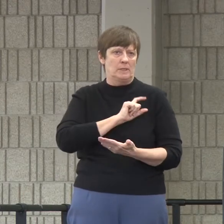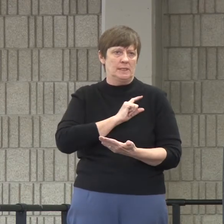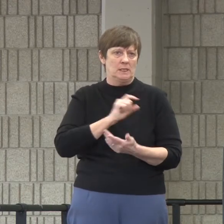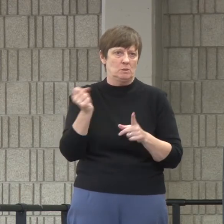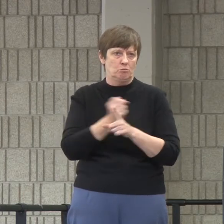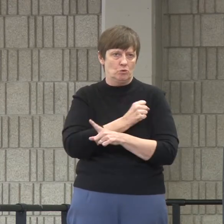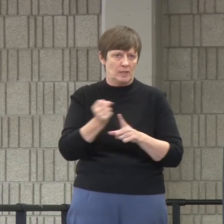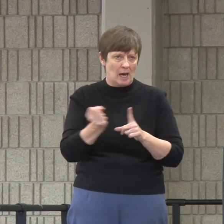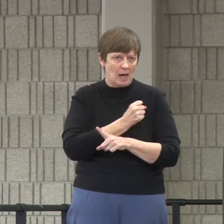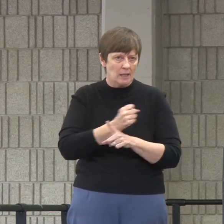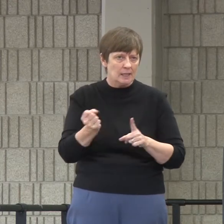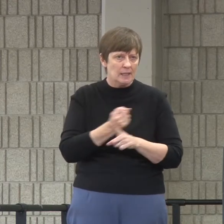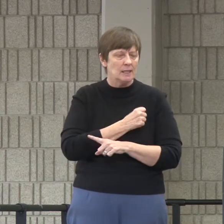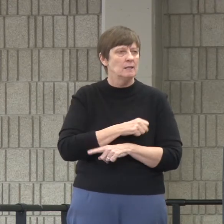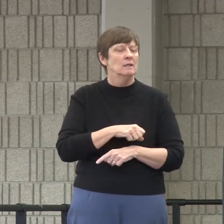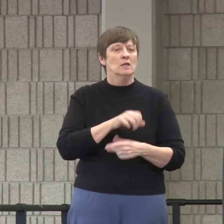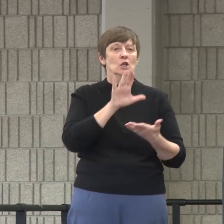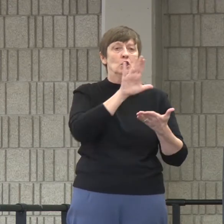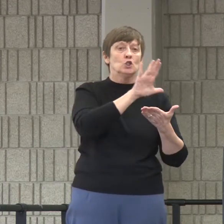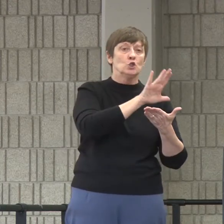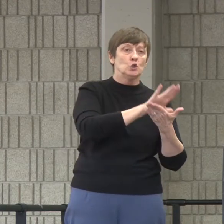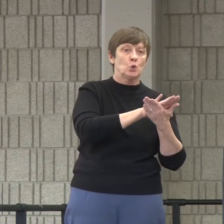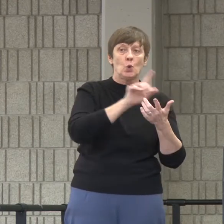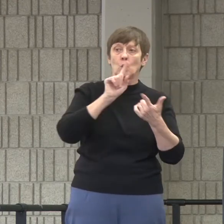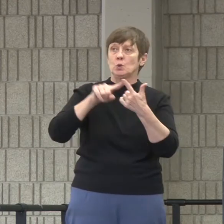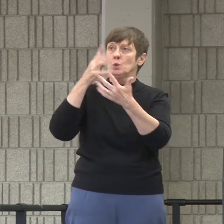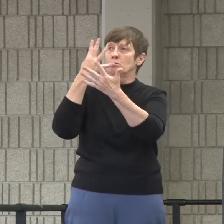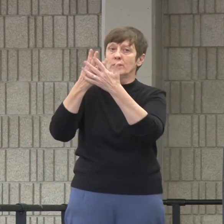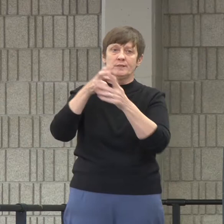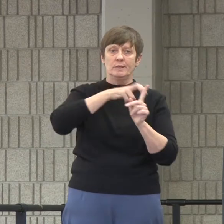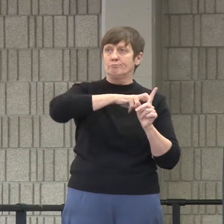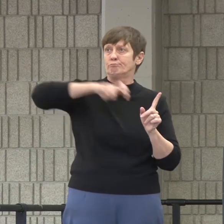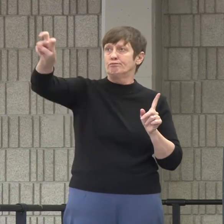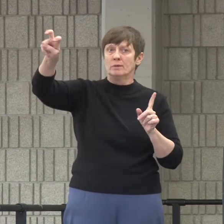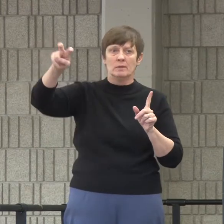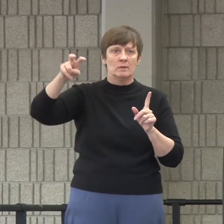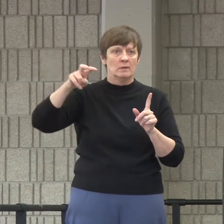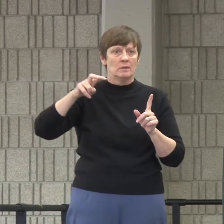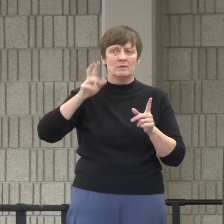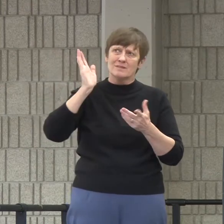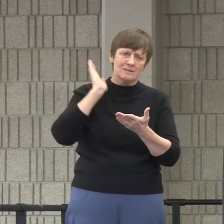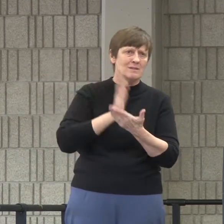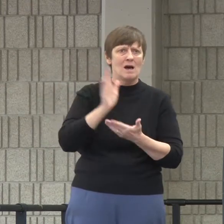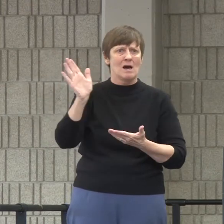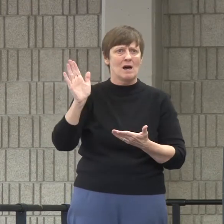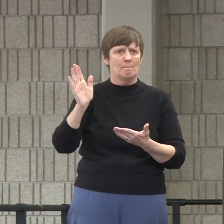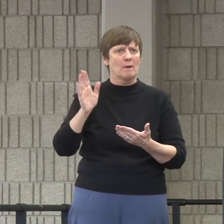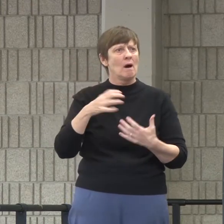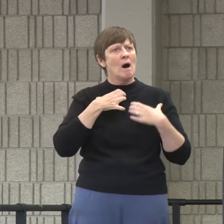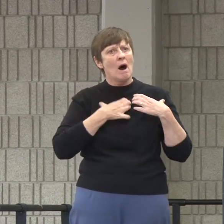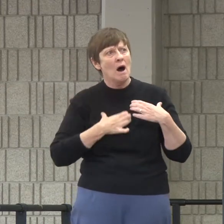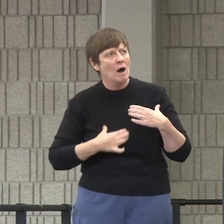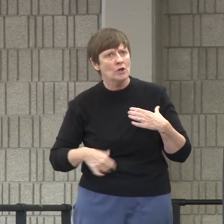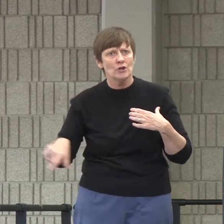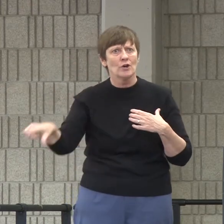end the school-to-prison pipeline, and other issues, to solve the problem of hunger.